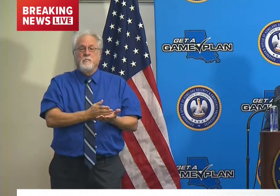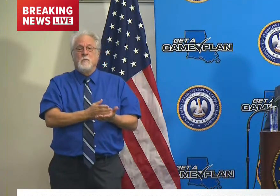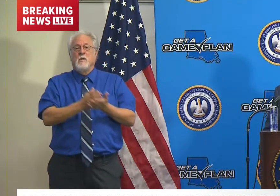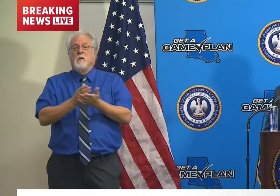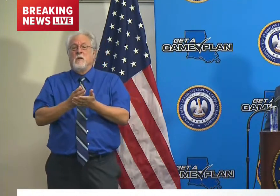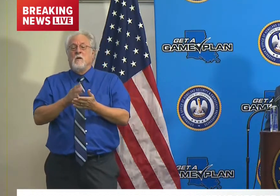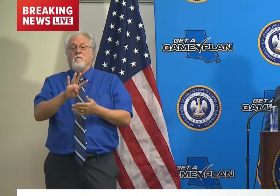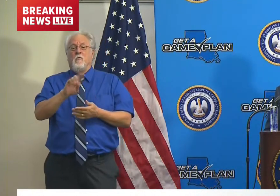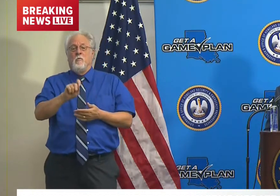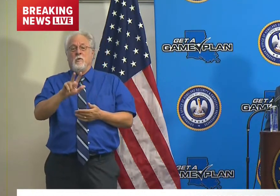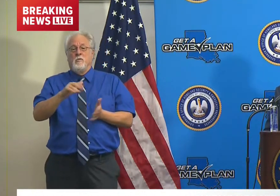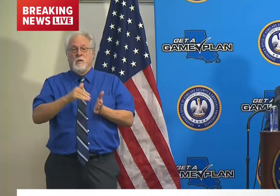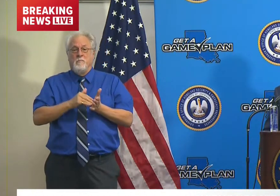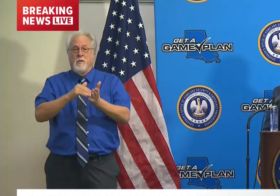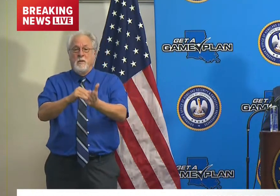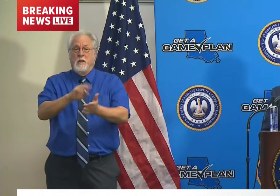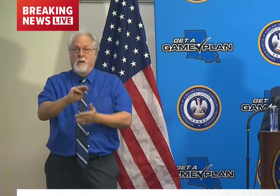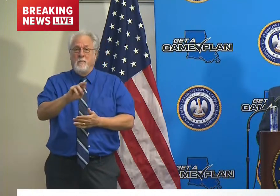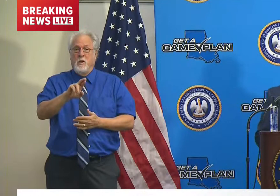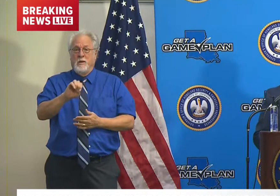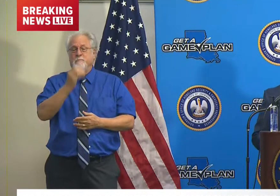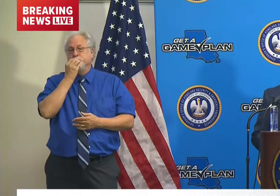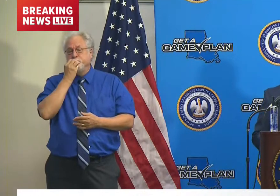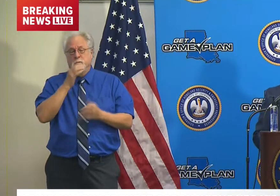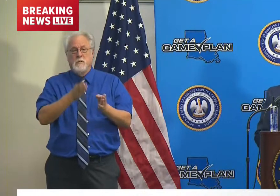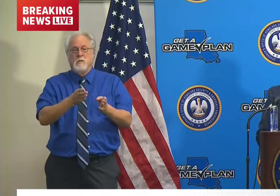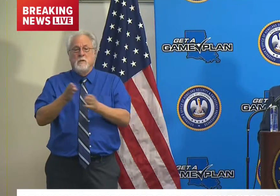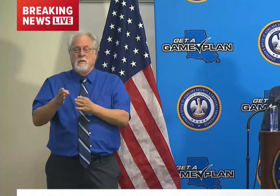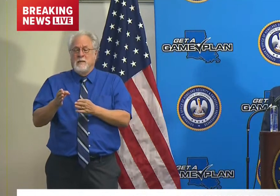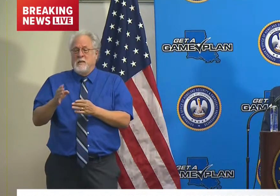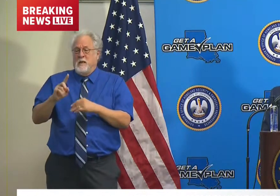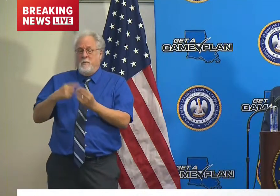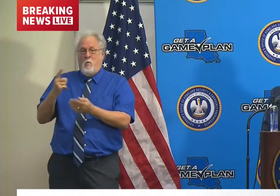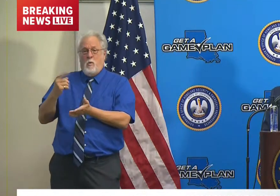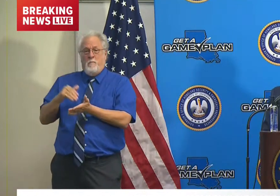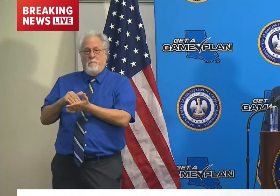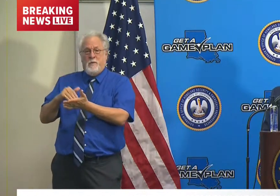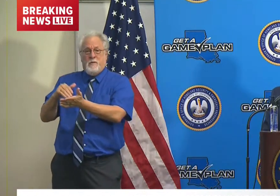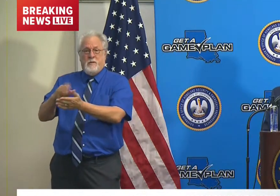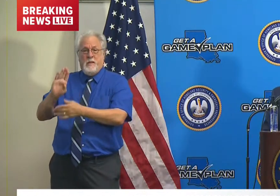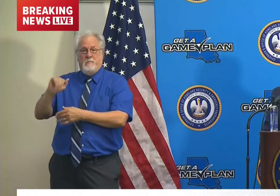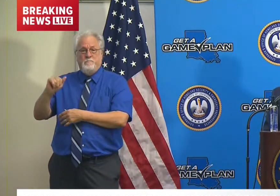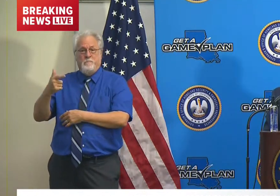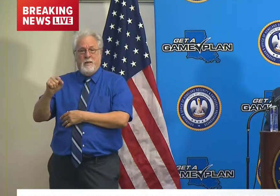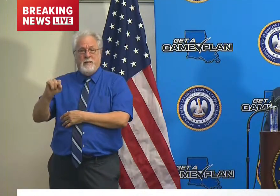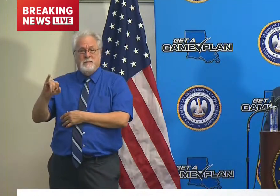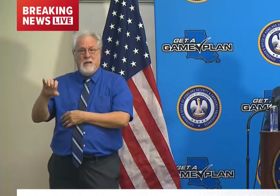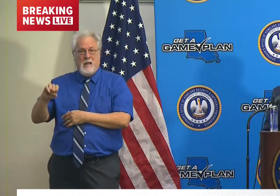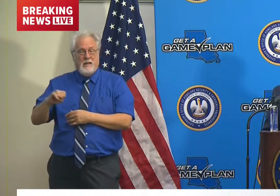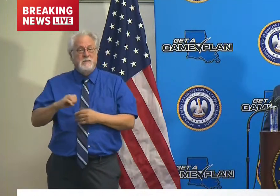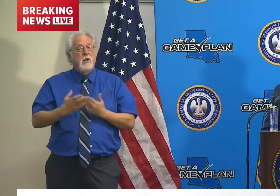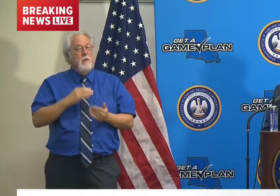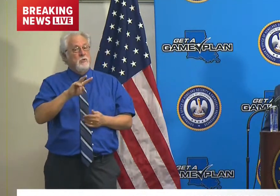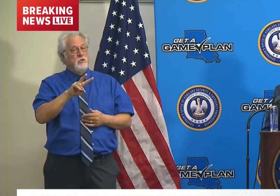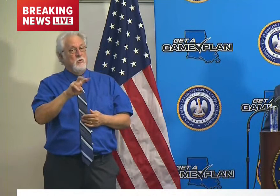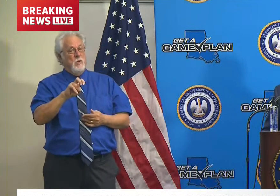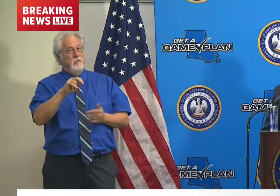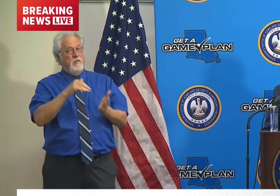more than 4.3 million MREs, just shy of 1 million bags of ice, and getting close to 200,000